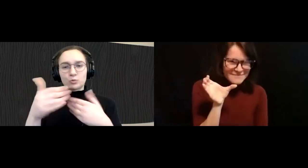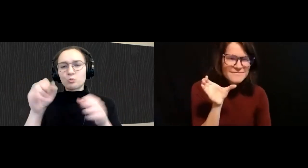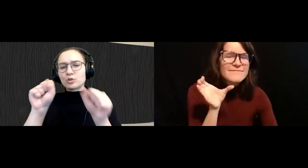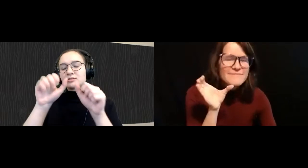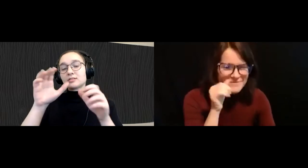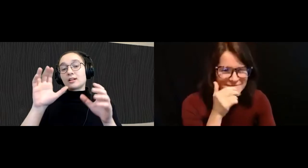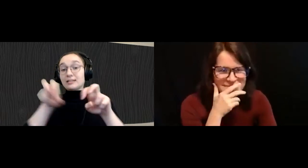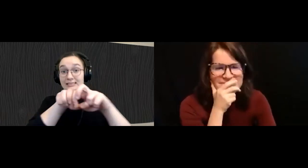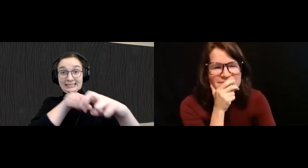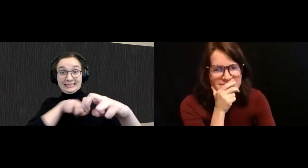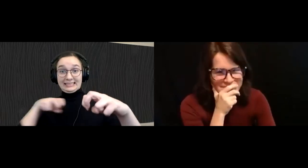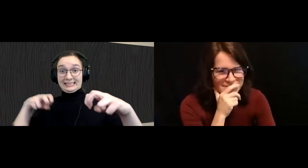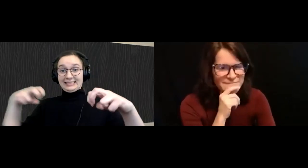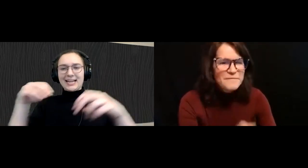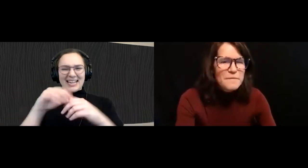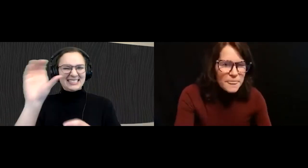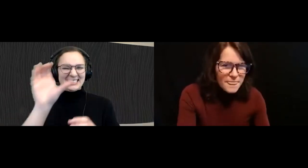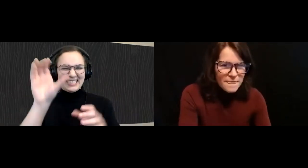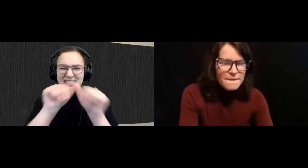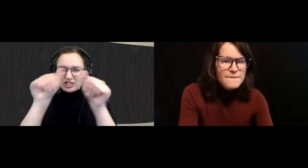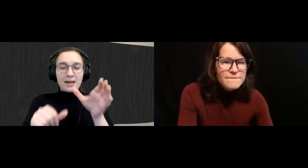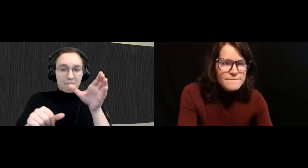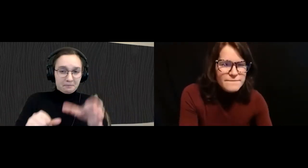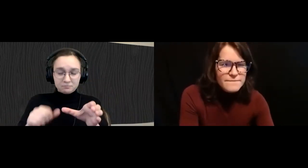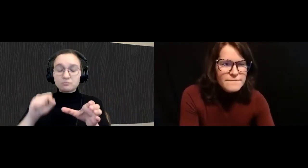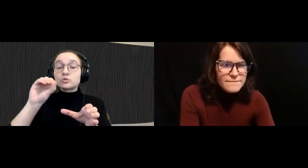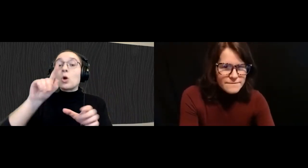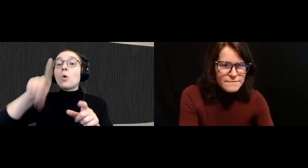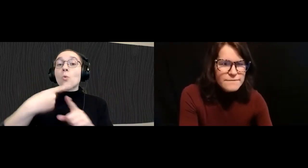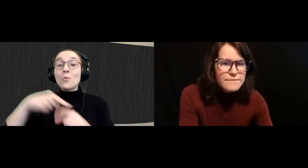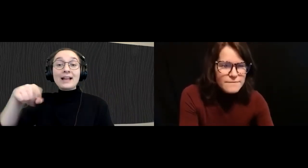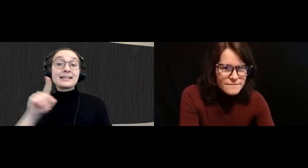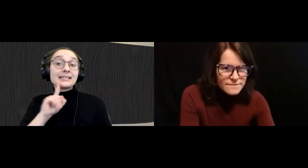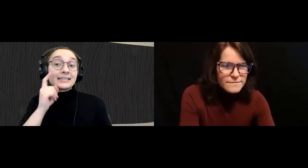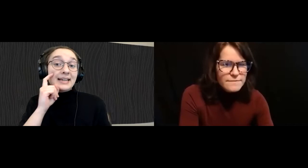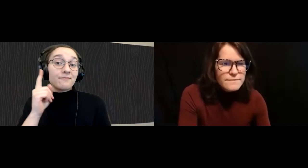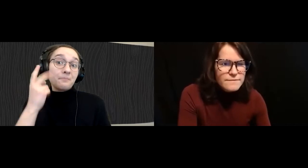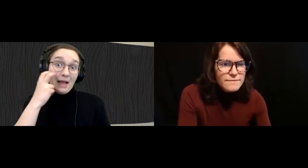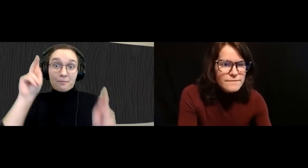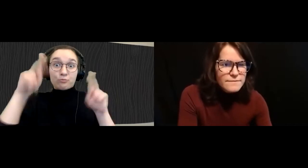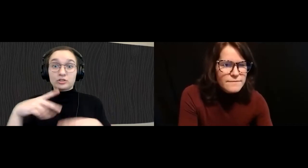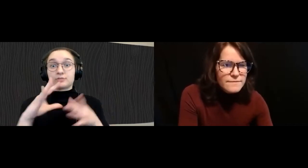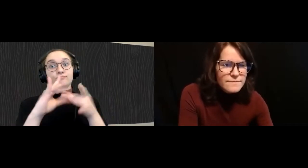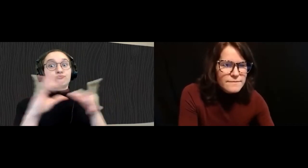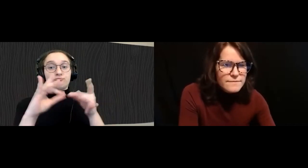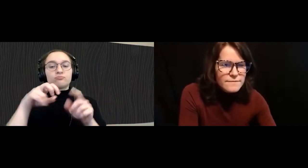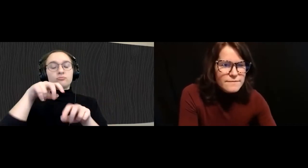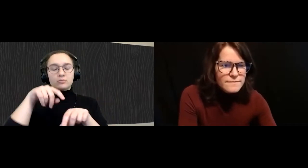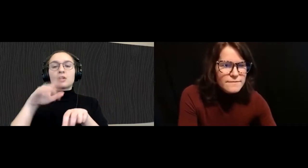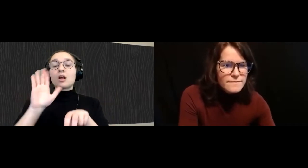Our classroom, the seating was set up in the shape of a C. And when the deaf-blind person